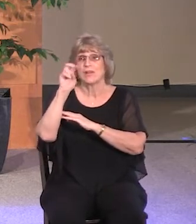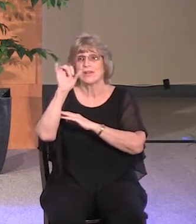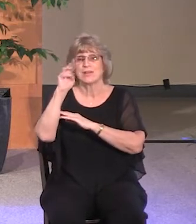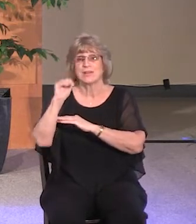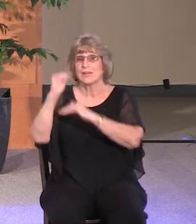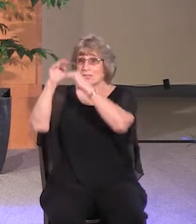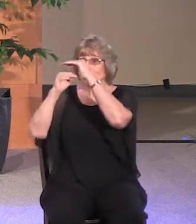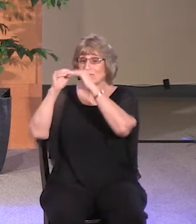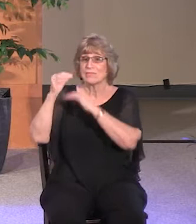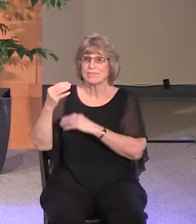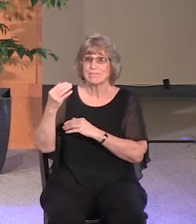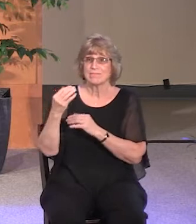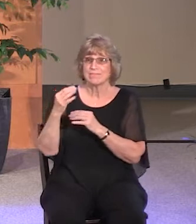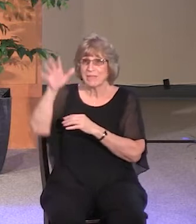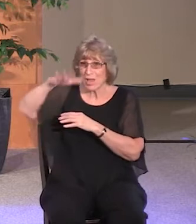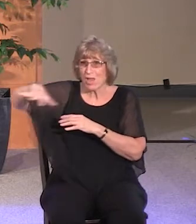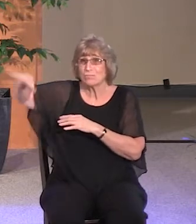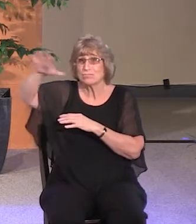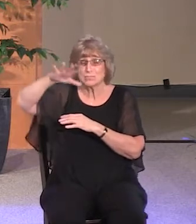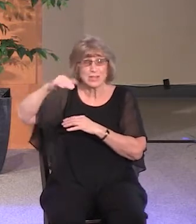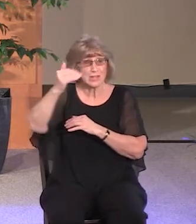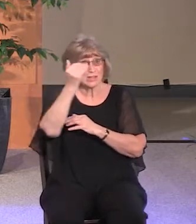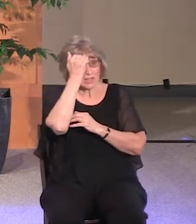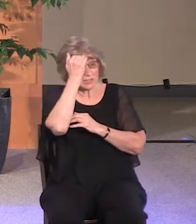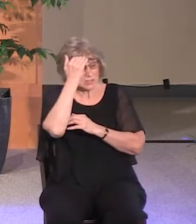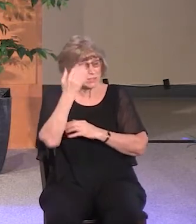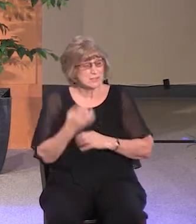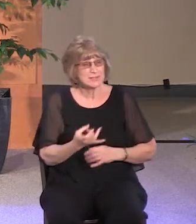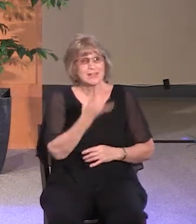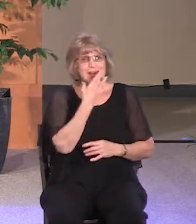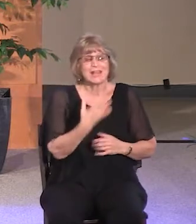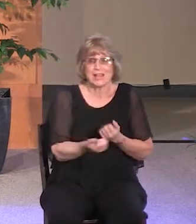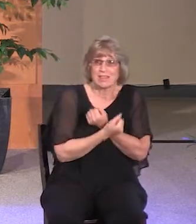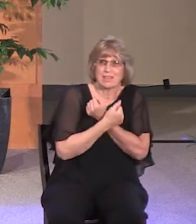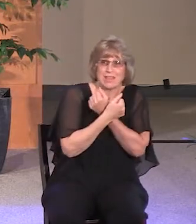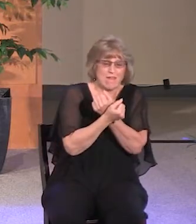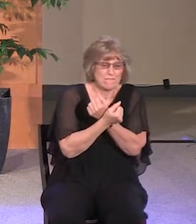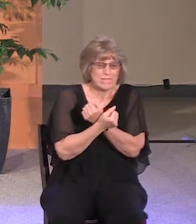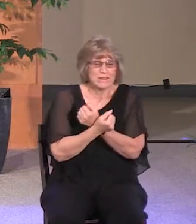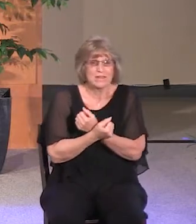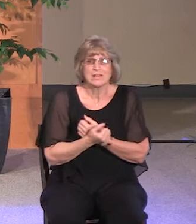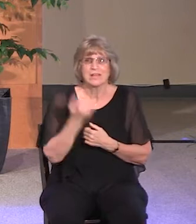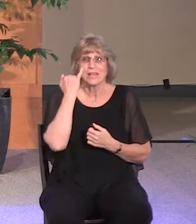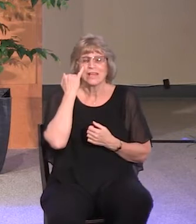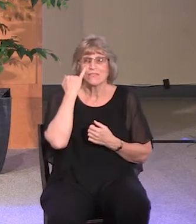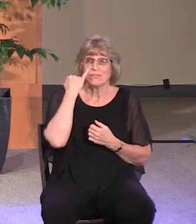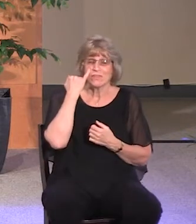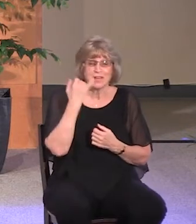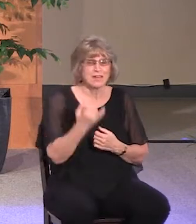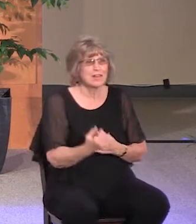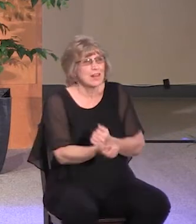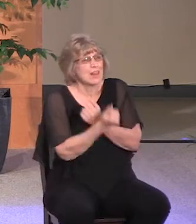to consciousness that is light and love. And as you tap into that, you get to access